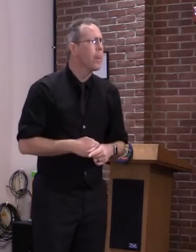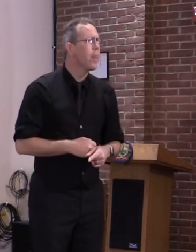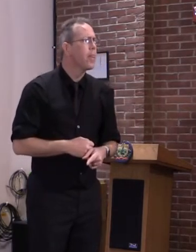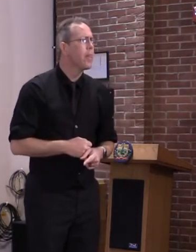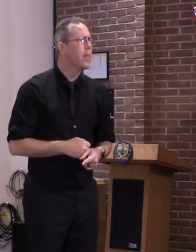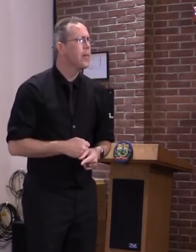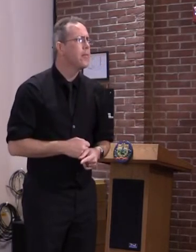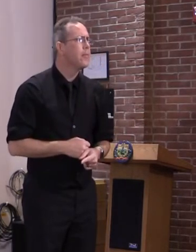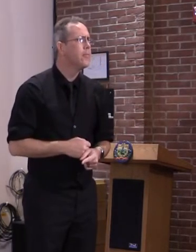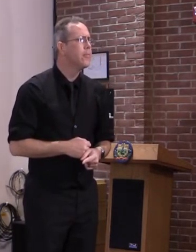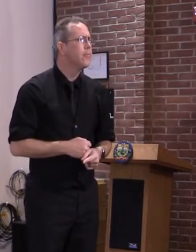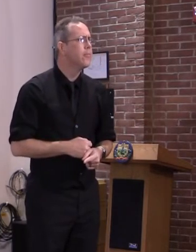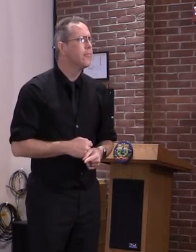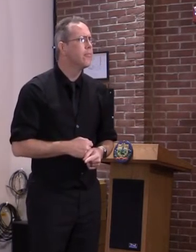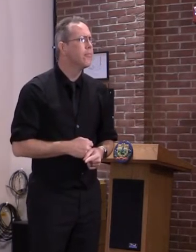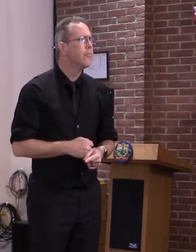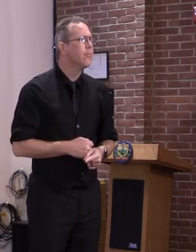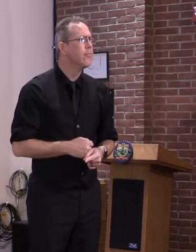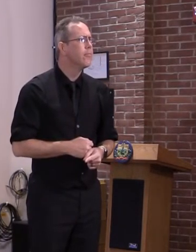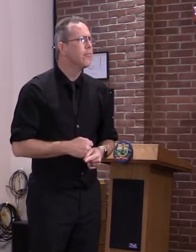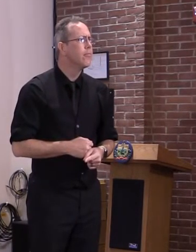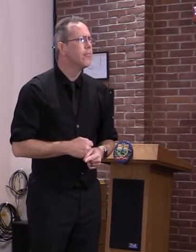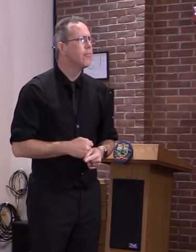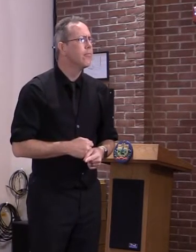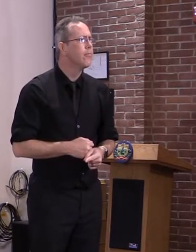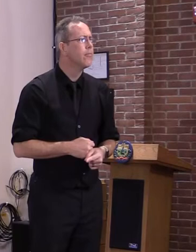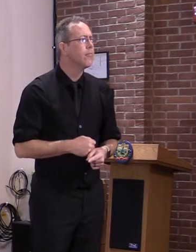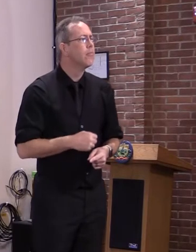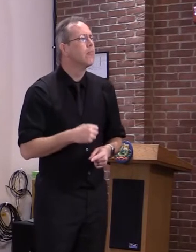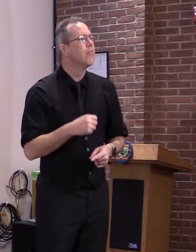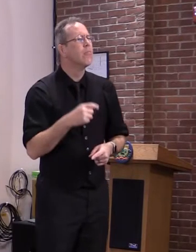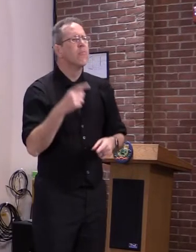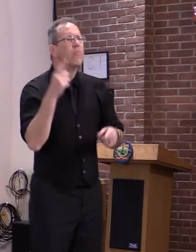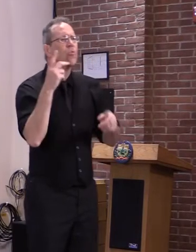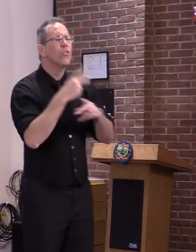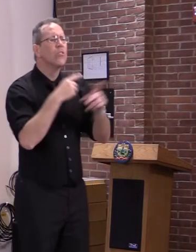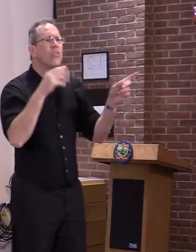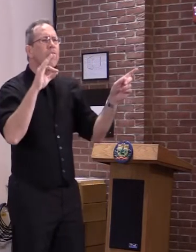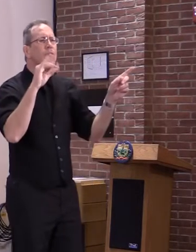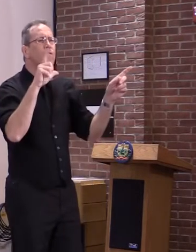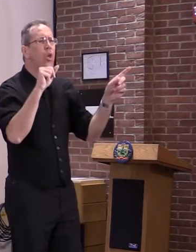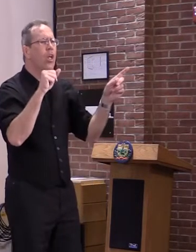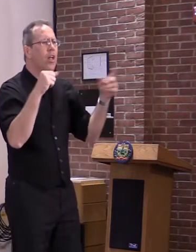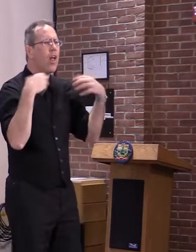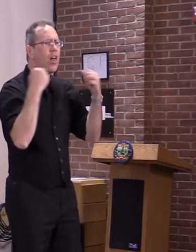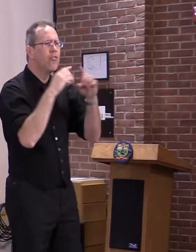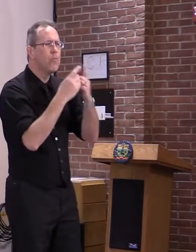getting vaccinated and Governor DeSantis chiding students for wearing masks in schools?